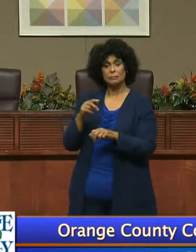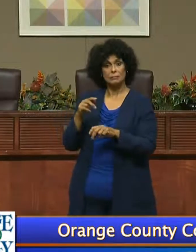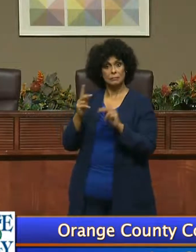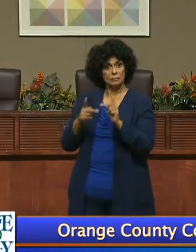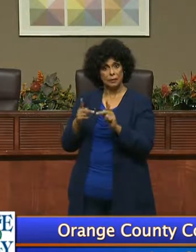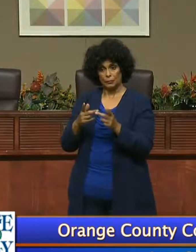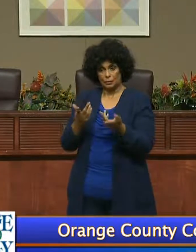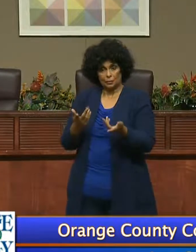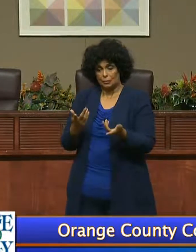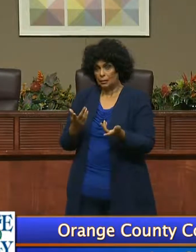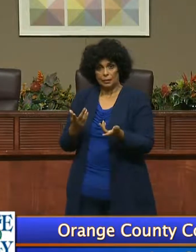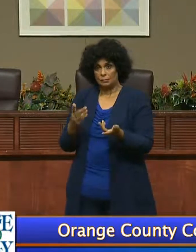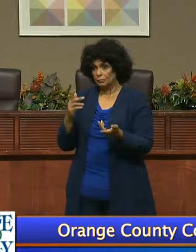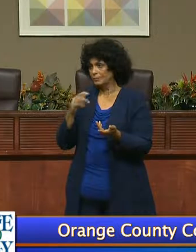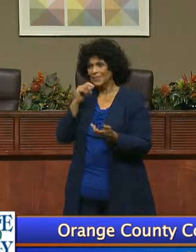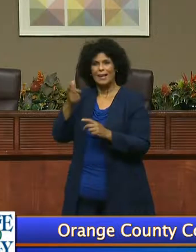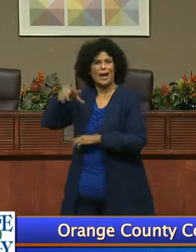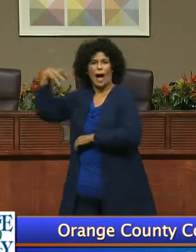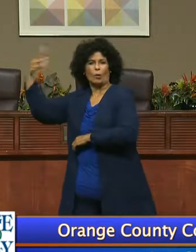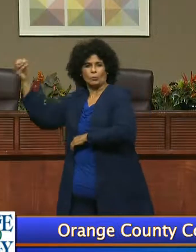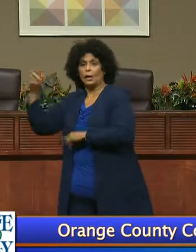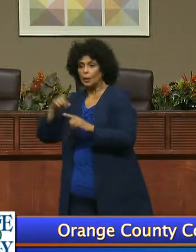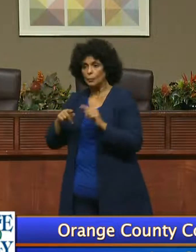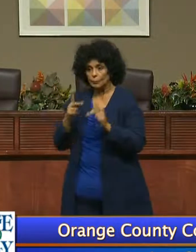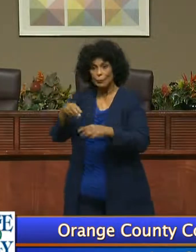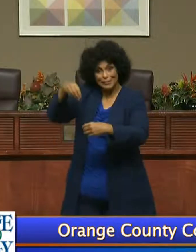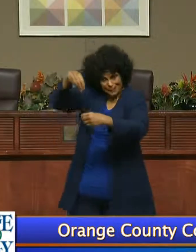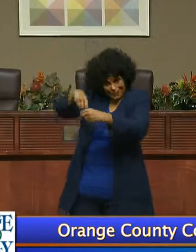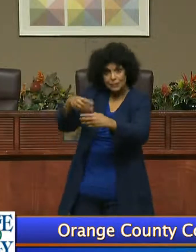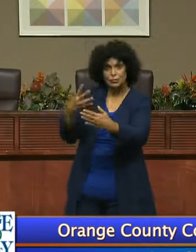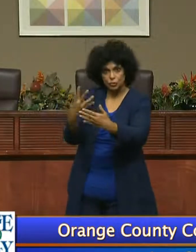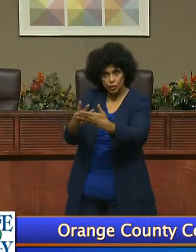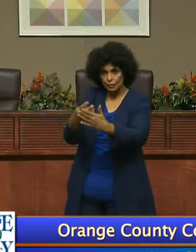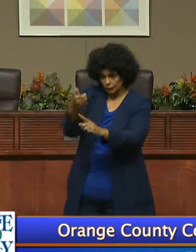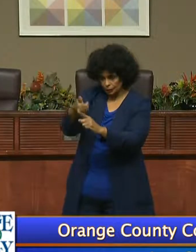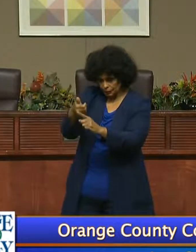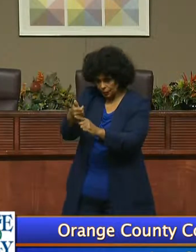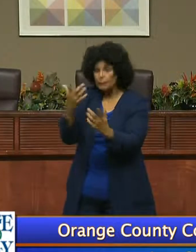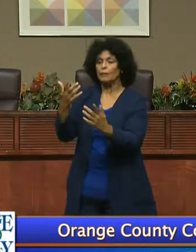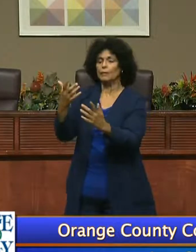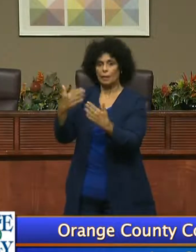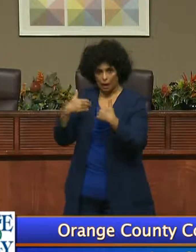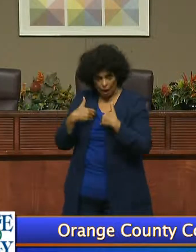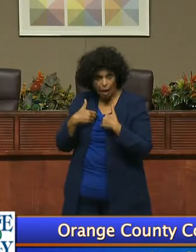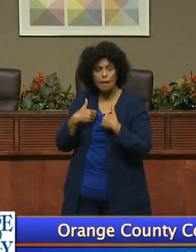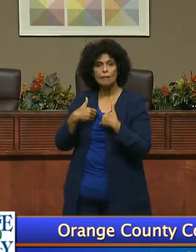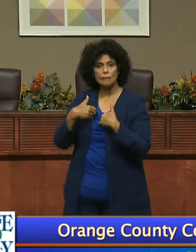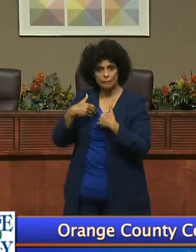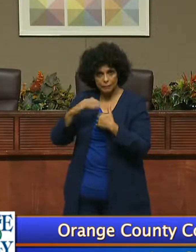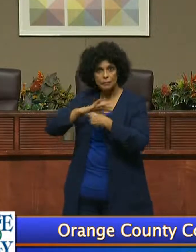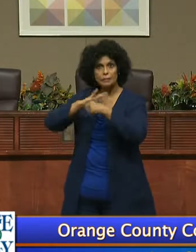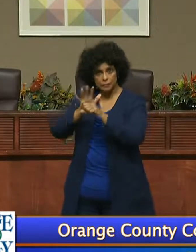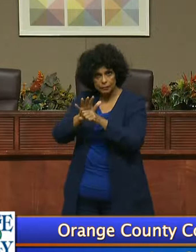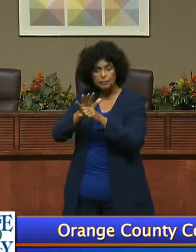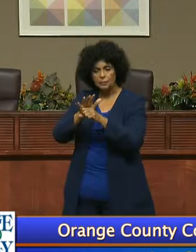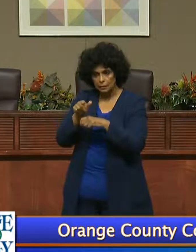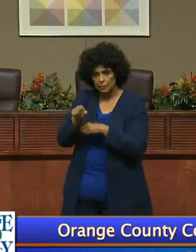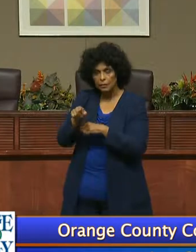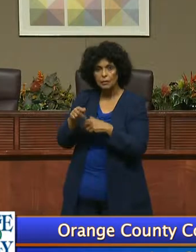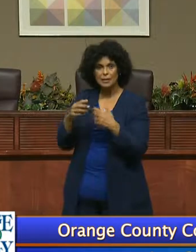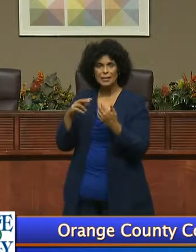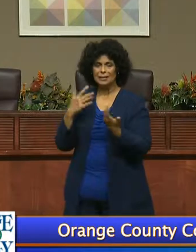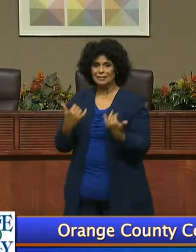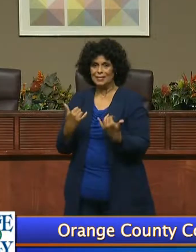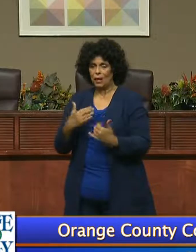come into the jail with the virus who have now tested positive. So our jail is a